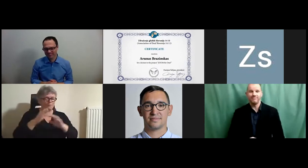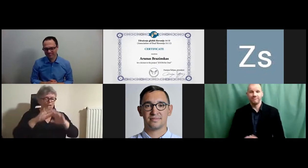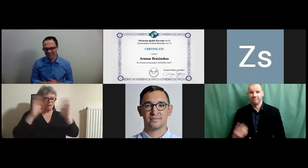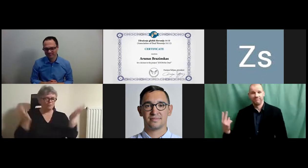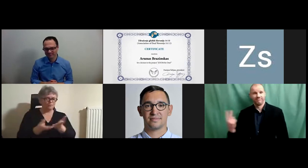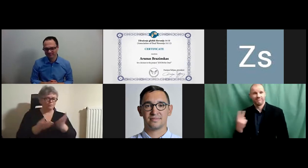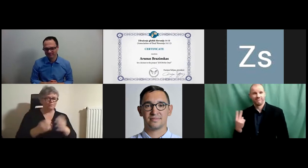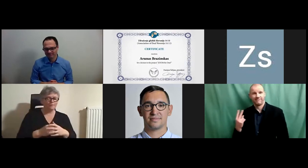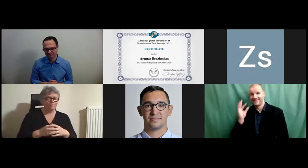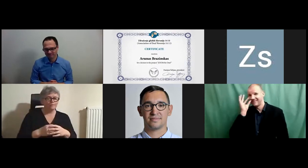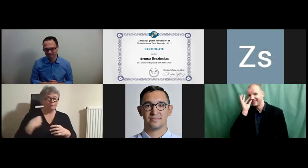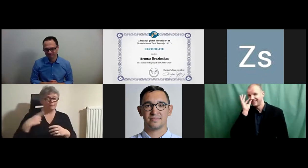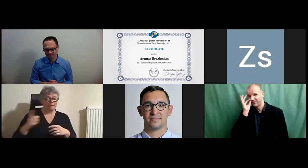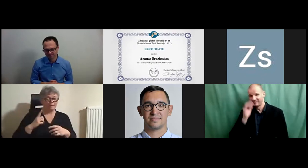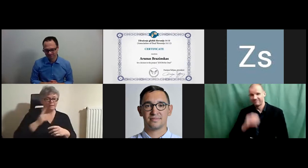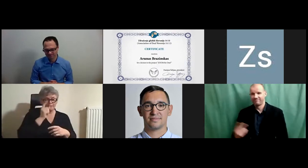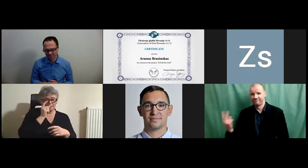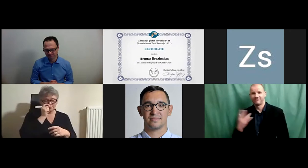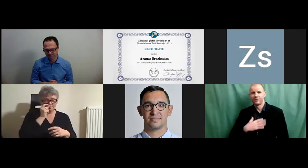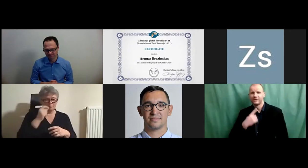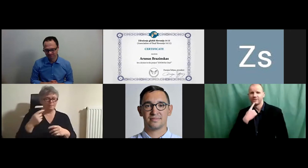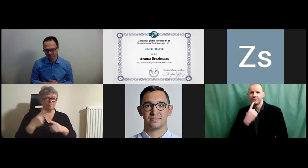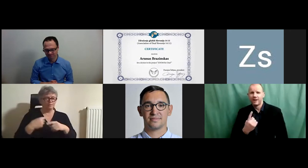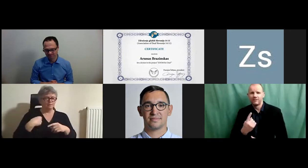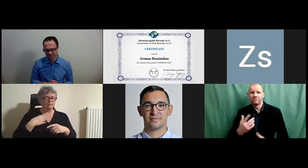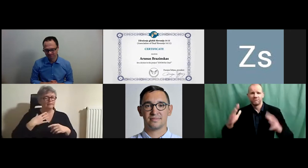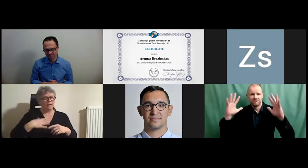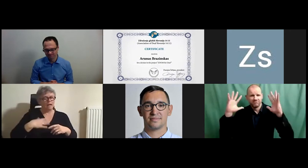No, it's here. Is Arunas here?